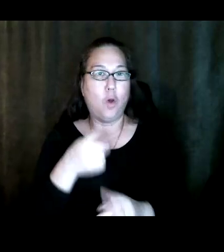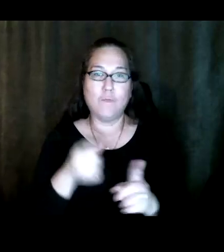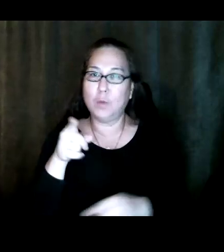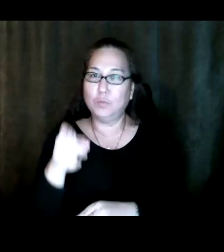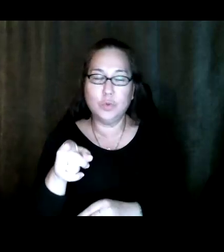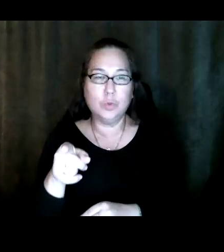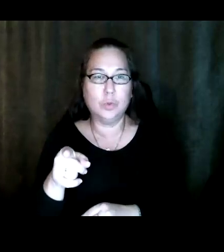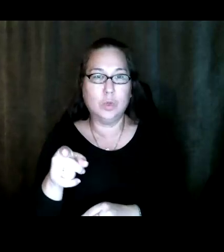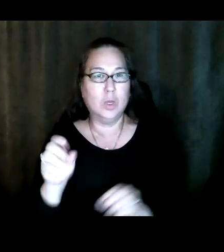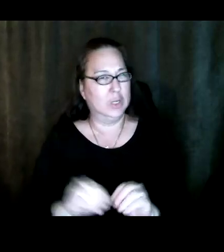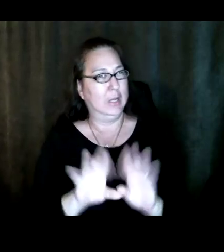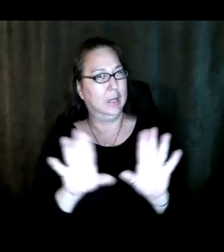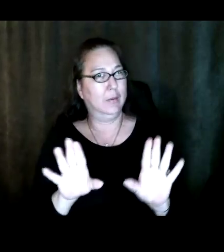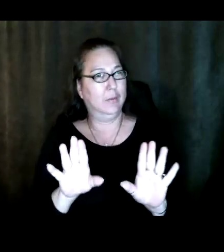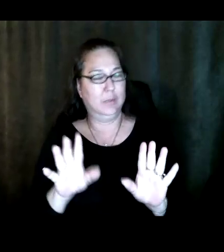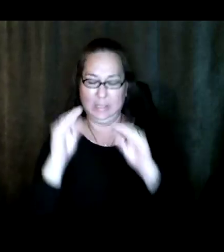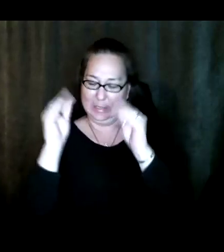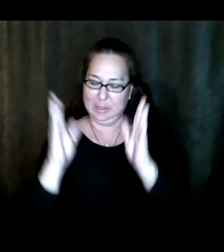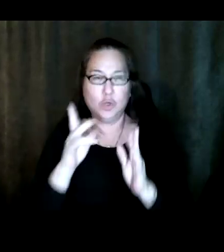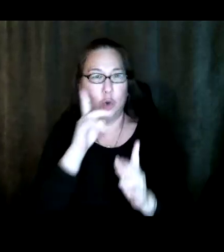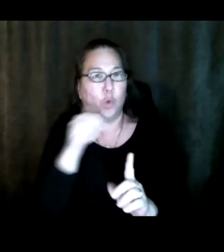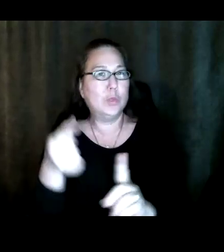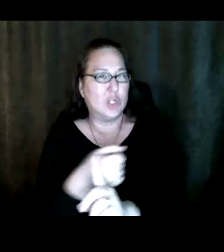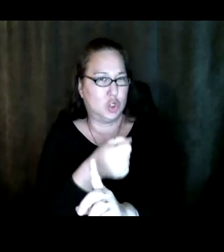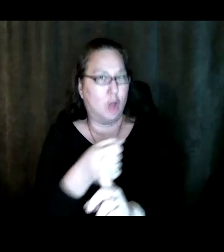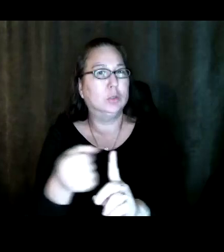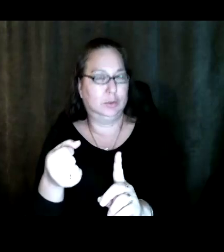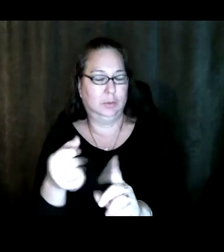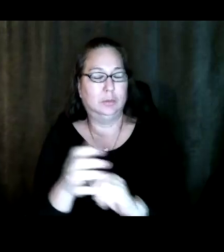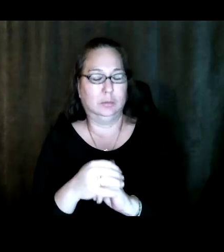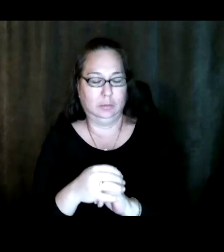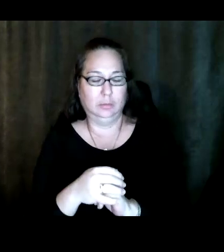clarification regarding the teacher who was assaulted.